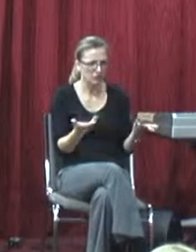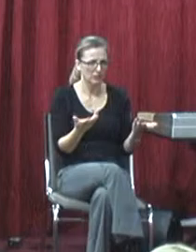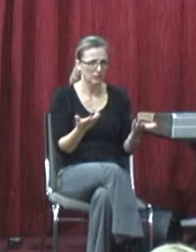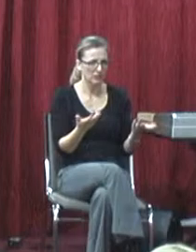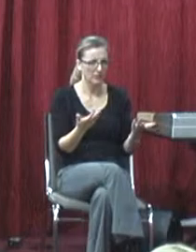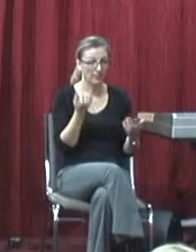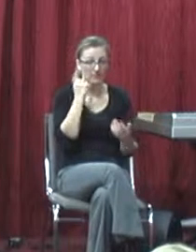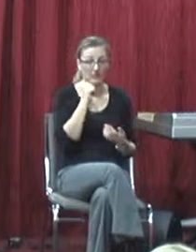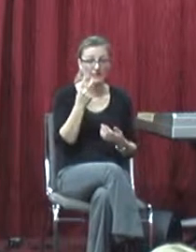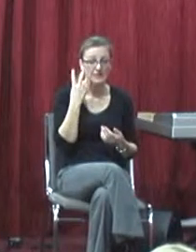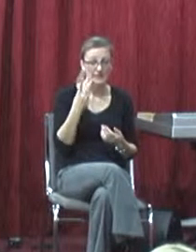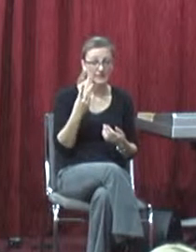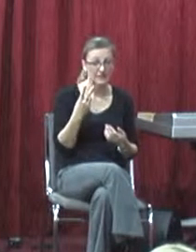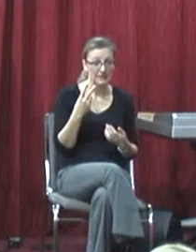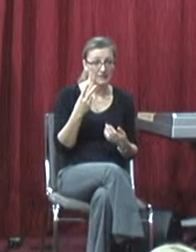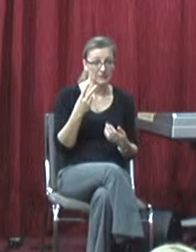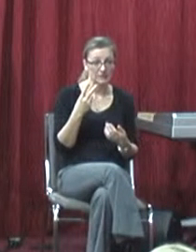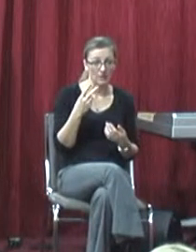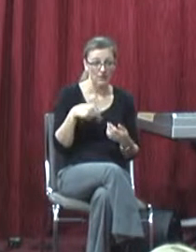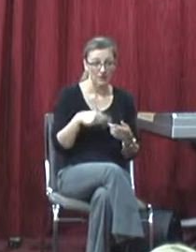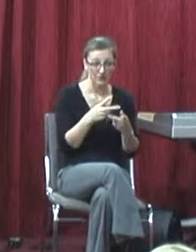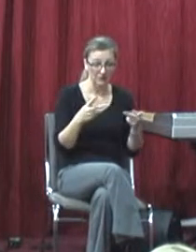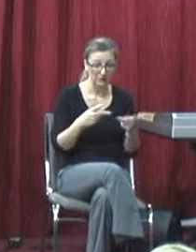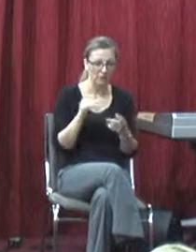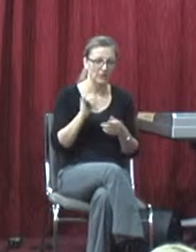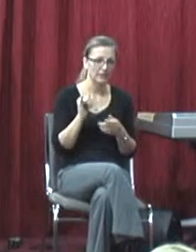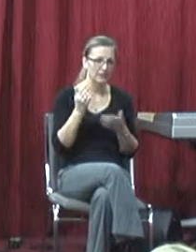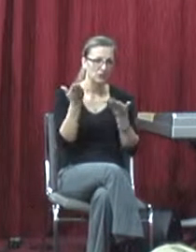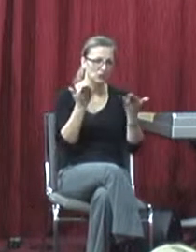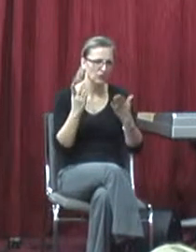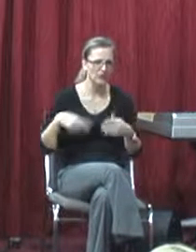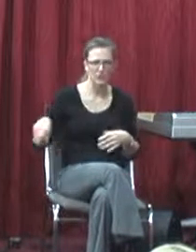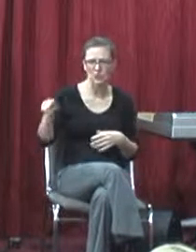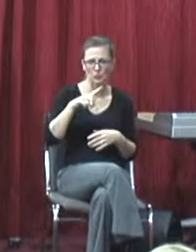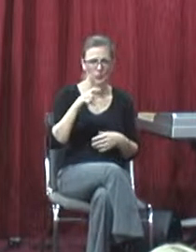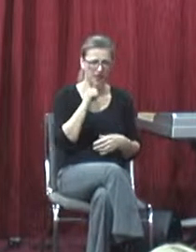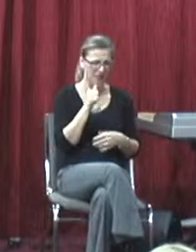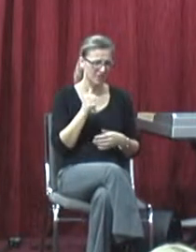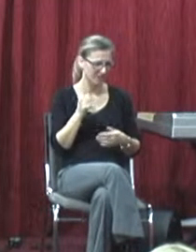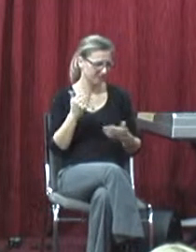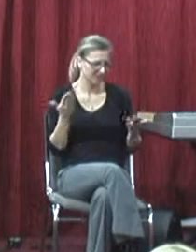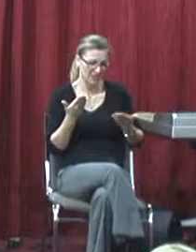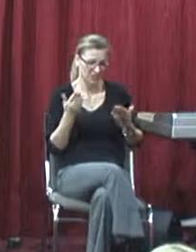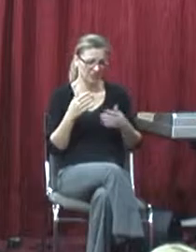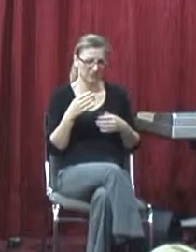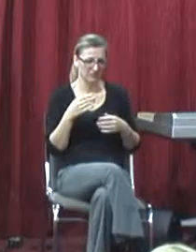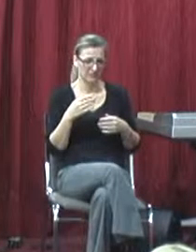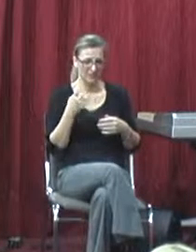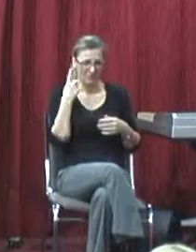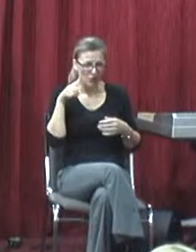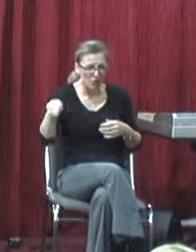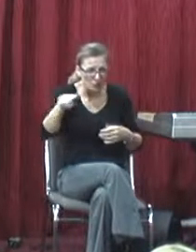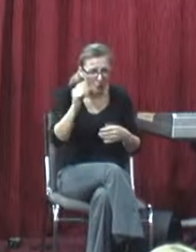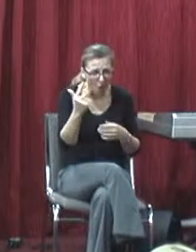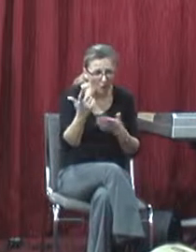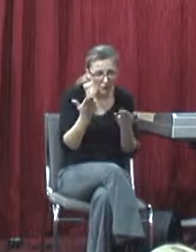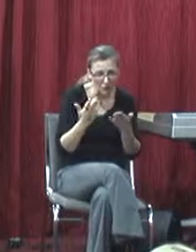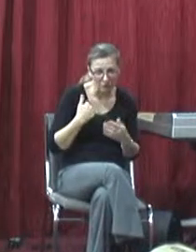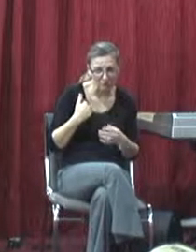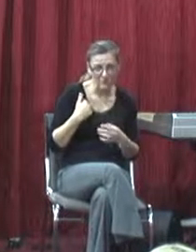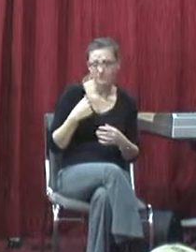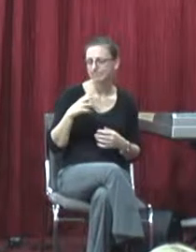if I didn't see it as serving you. Okay? I'm not here to be served by you. I'm here to serve